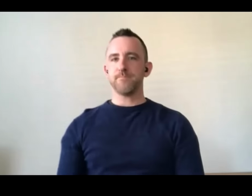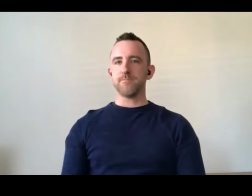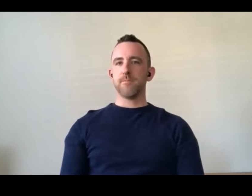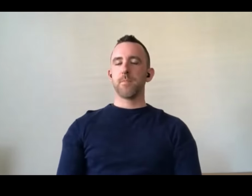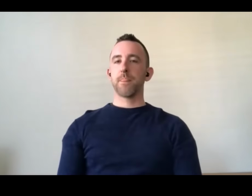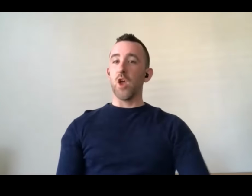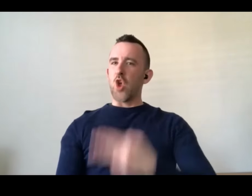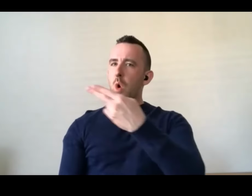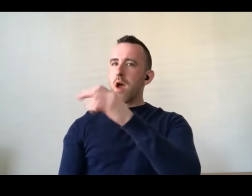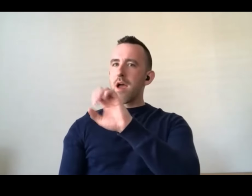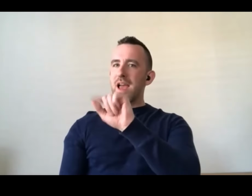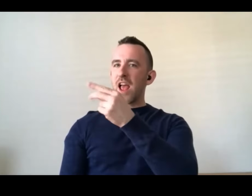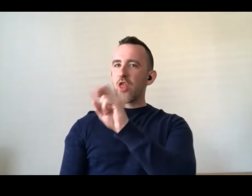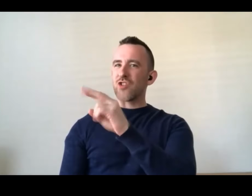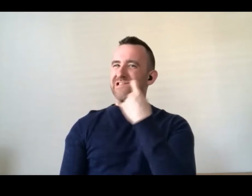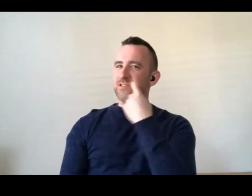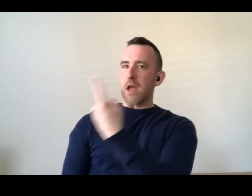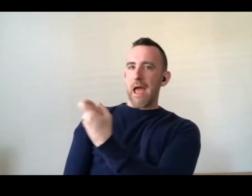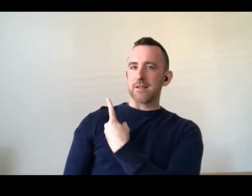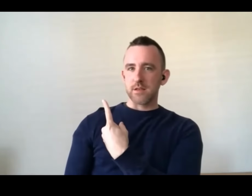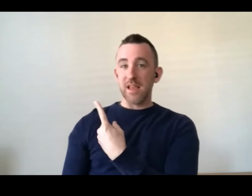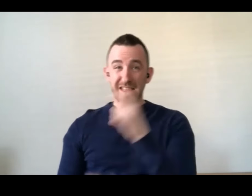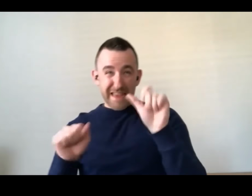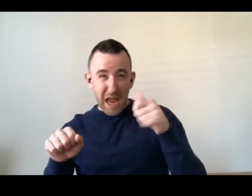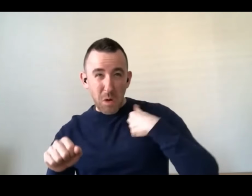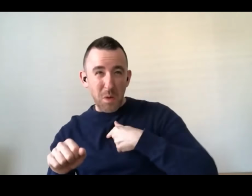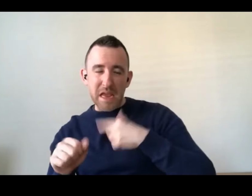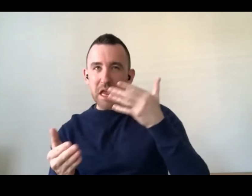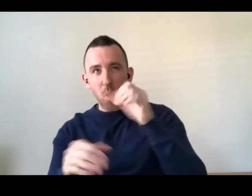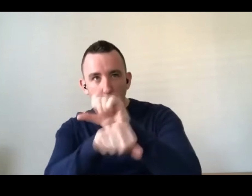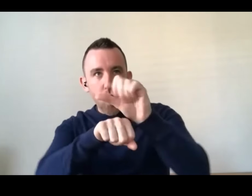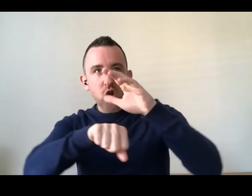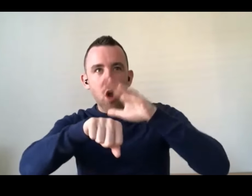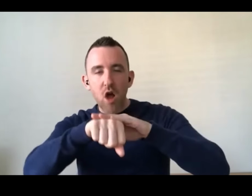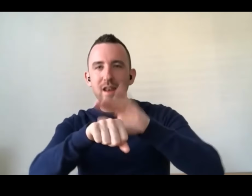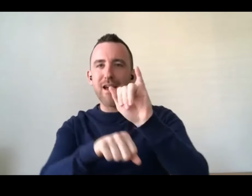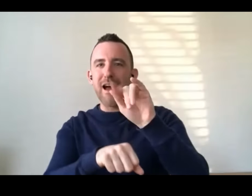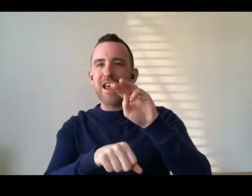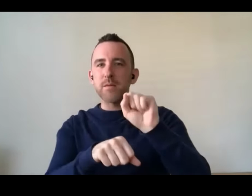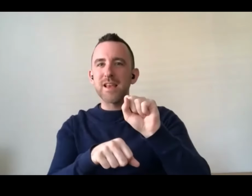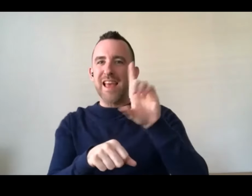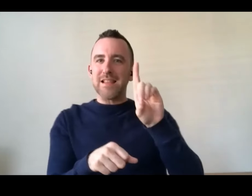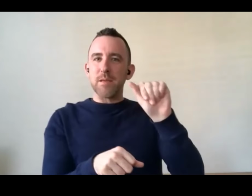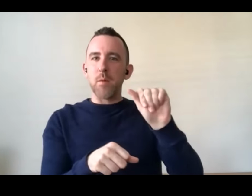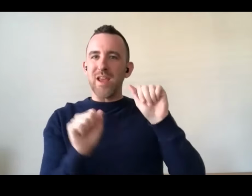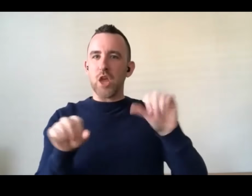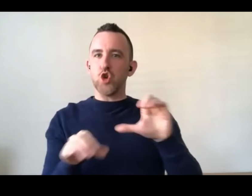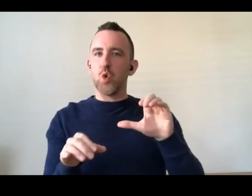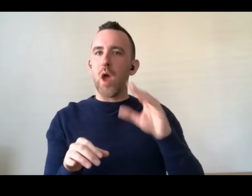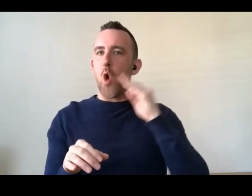Heather just asked, I'm going to answer this one. Can we possibly work on having items that a disabled person can do at home